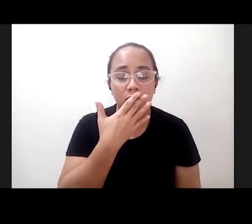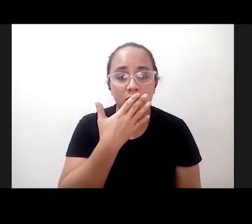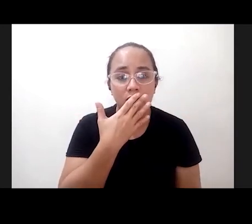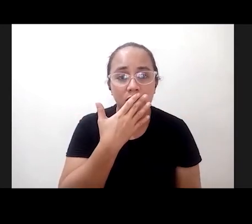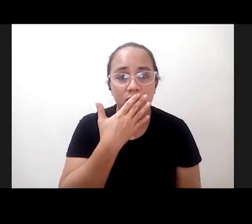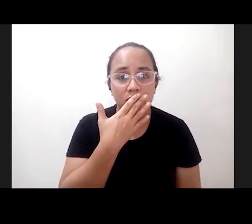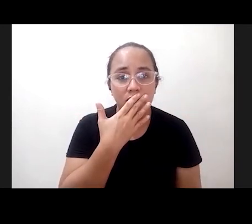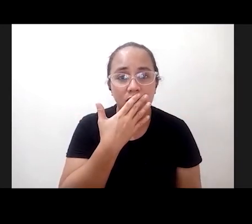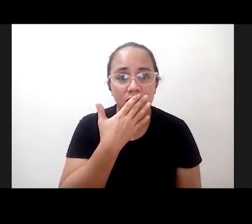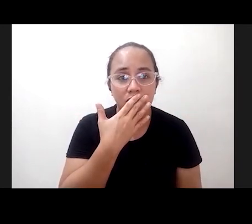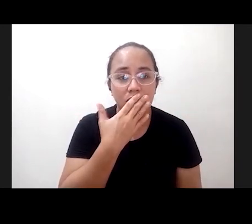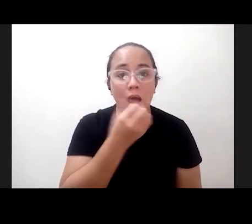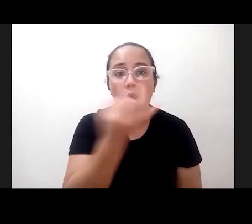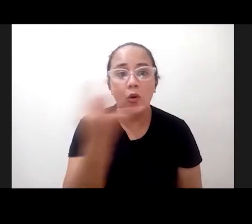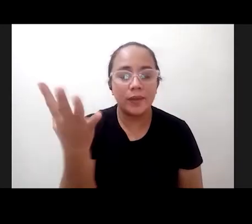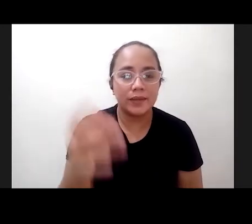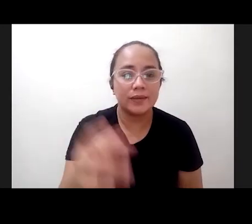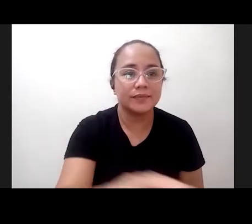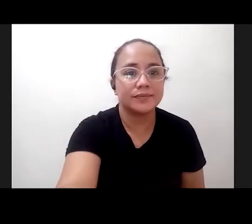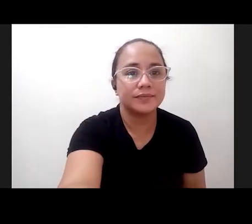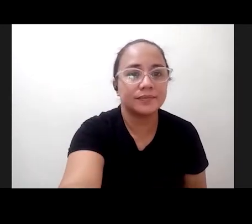how many?